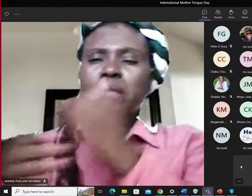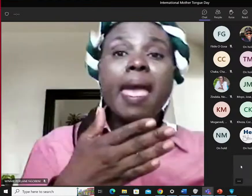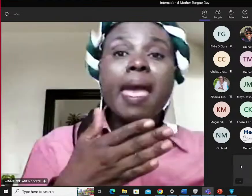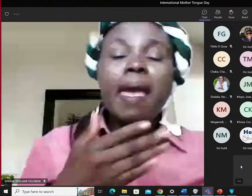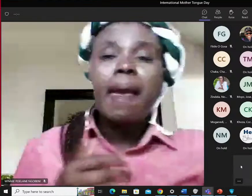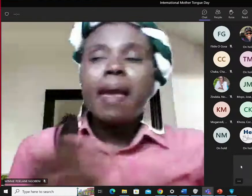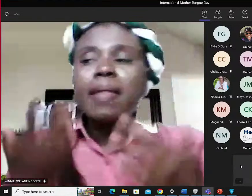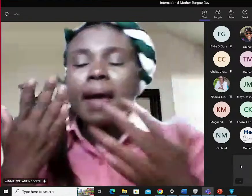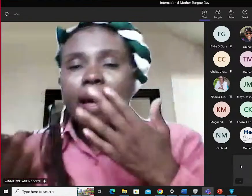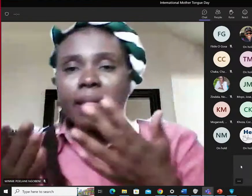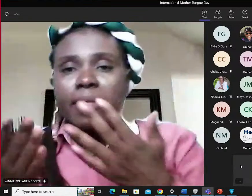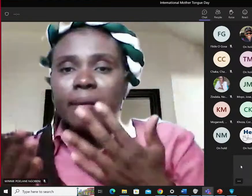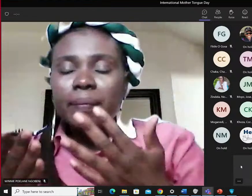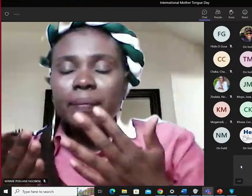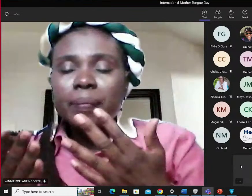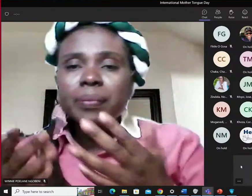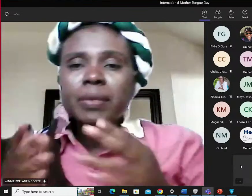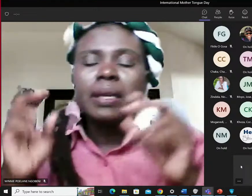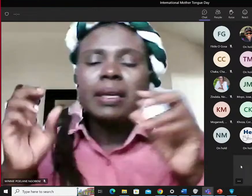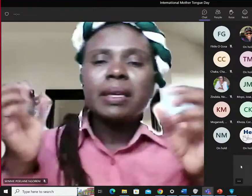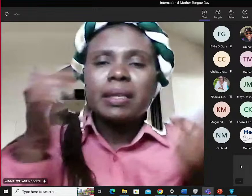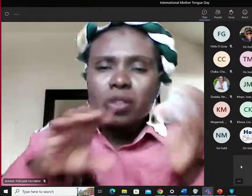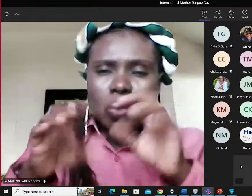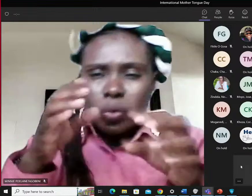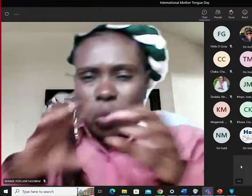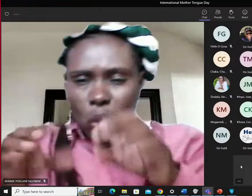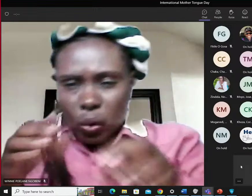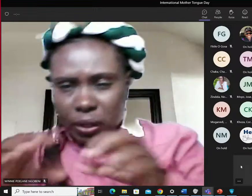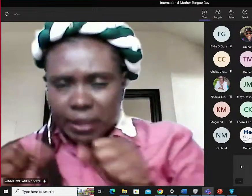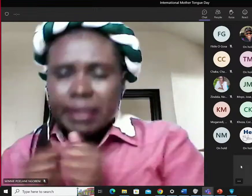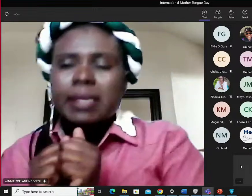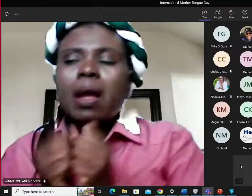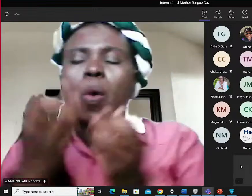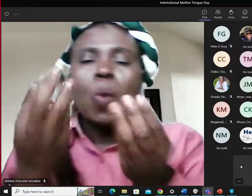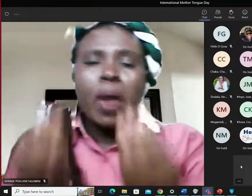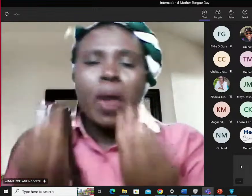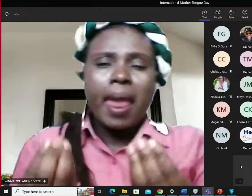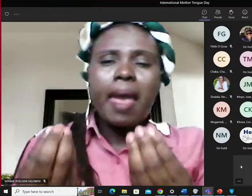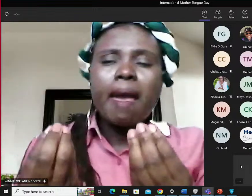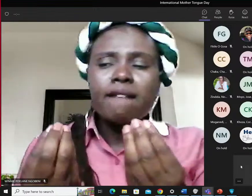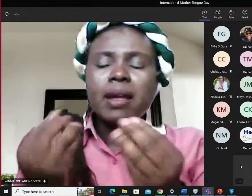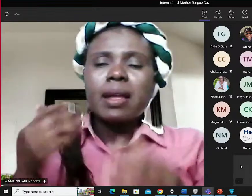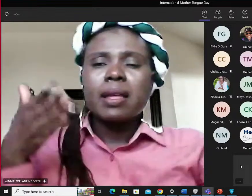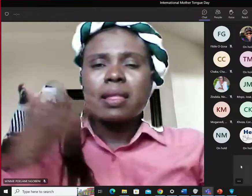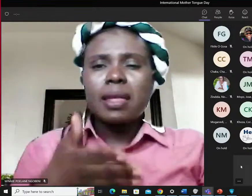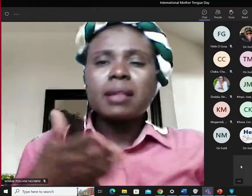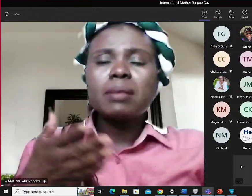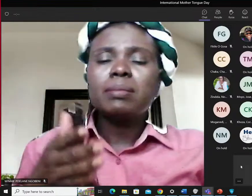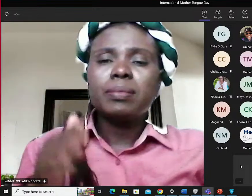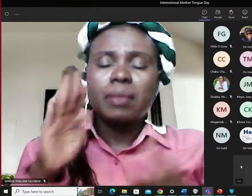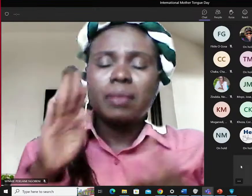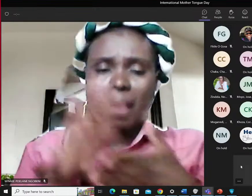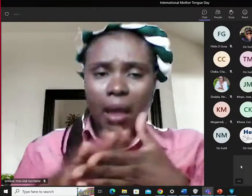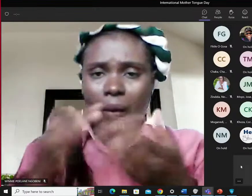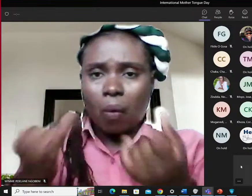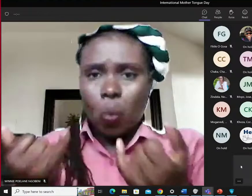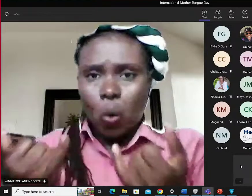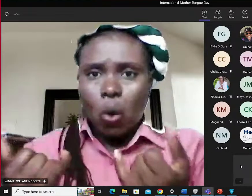in sociology. And at this moment, I would like us